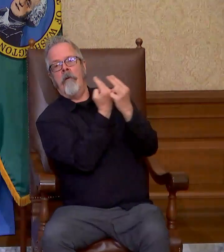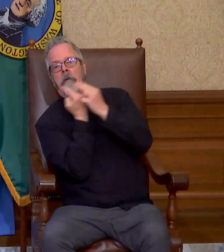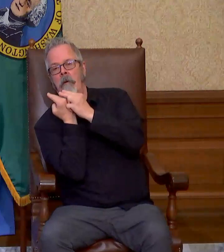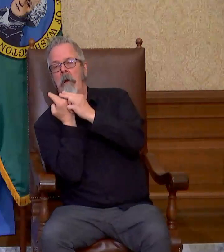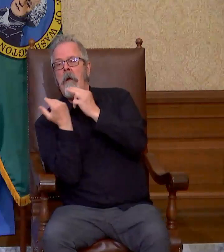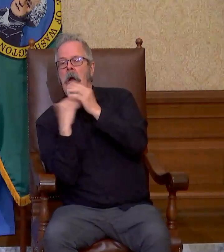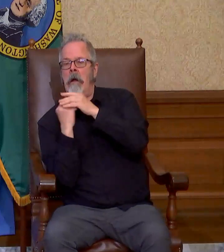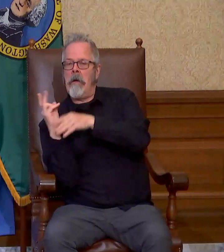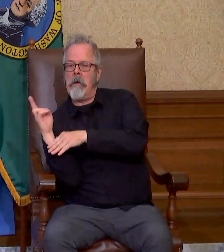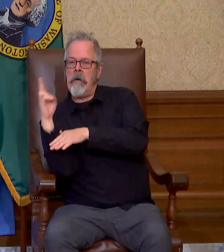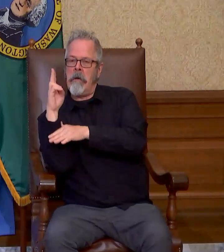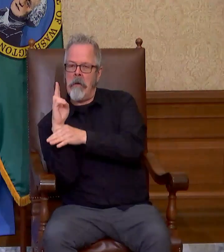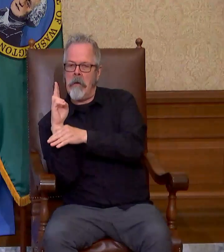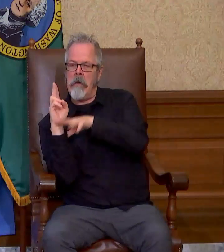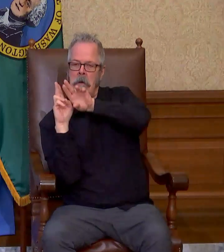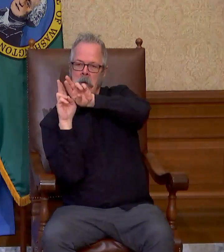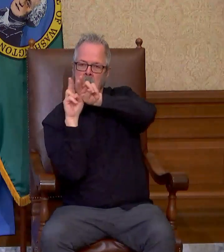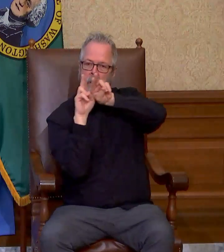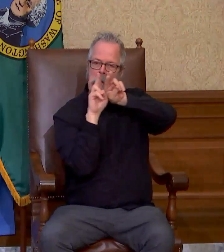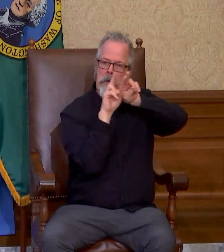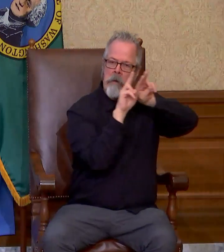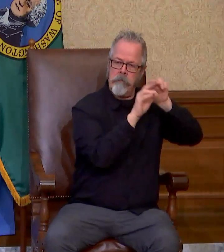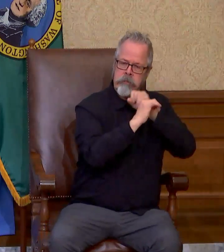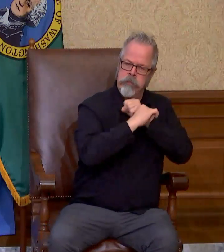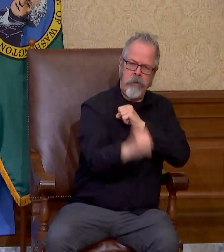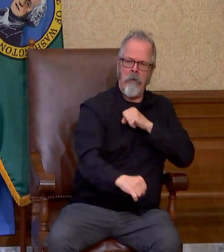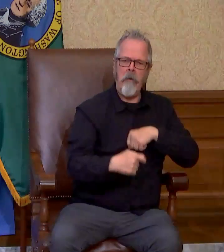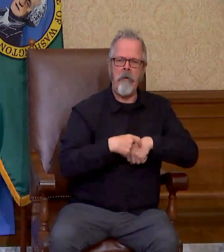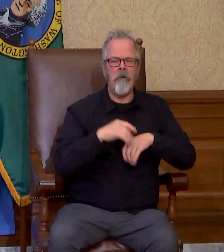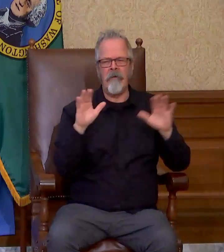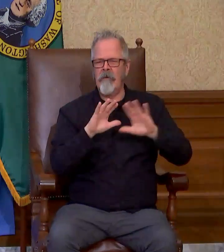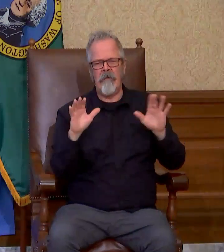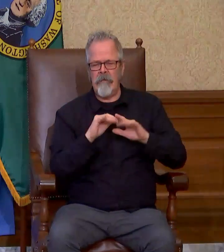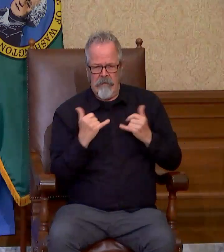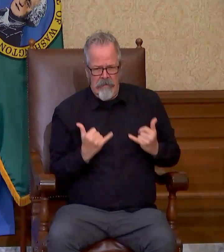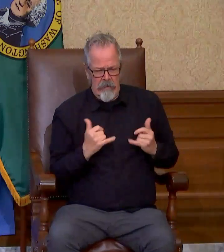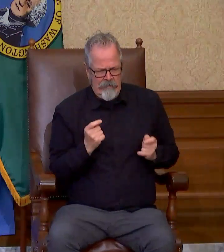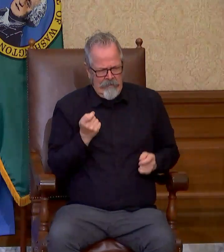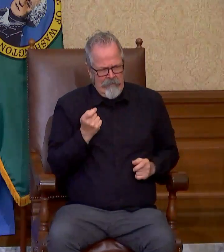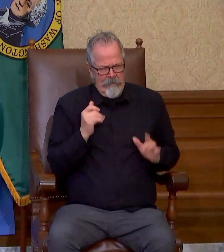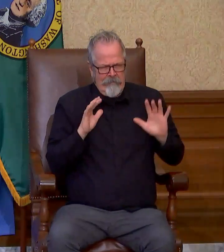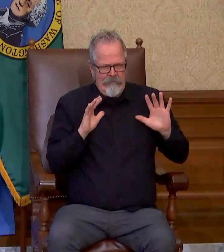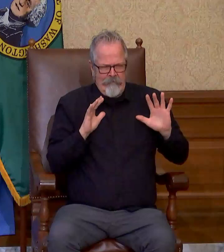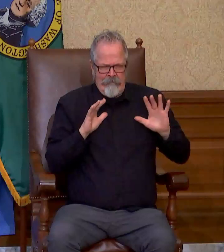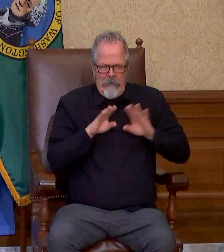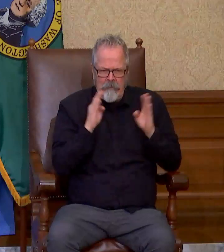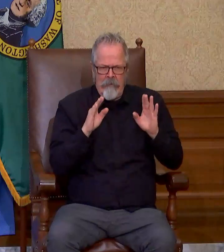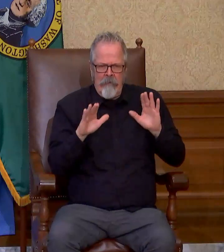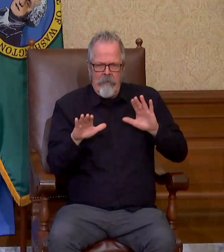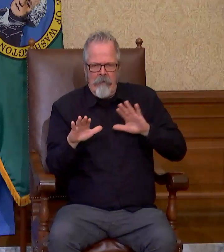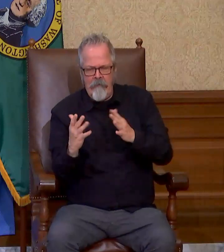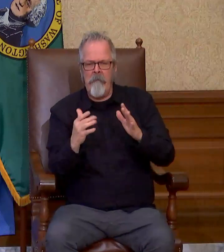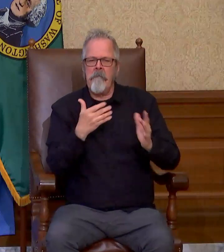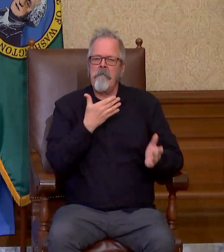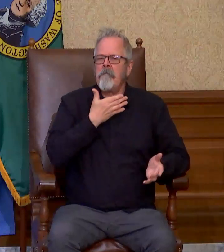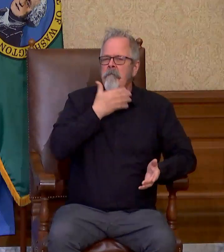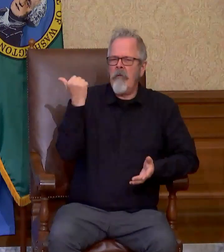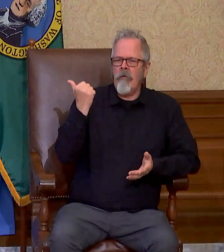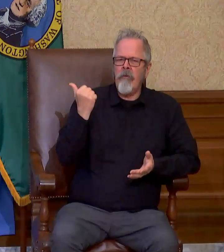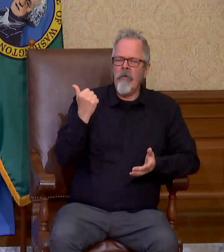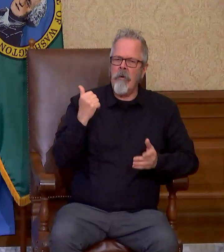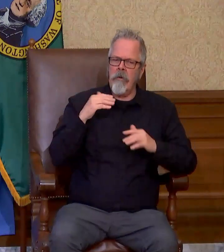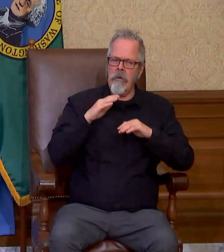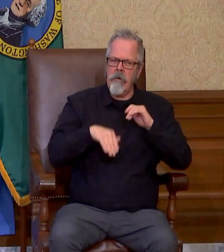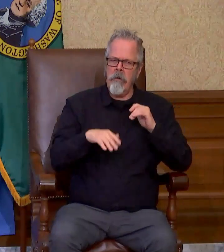than have the sacrifice of 90% twice. And that guides our decision making in this very difficult challenge that we have